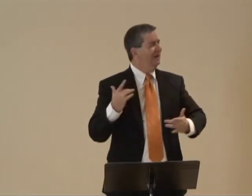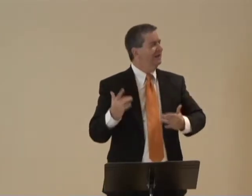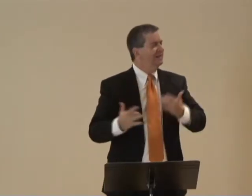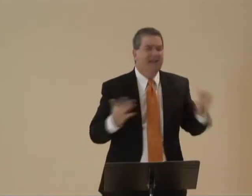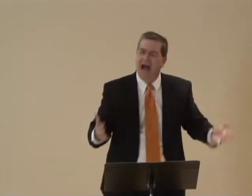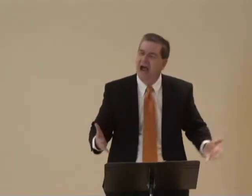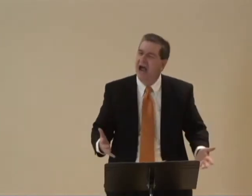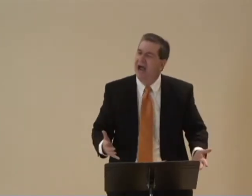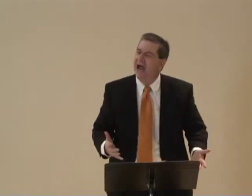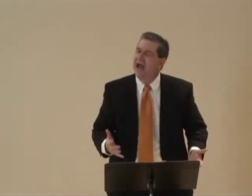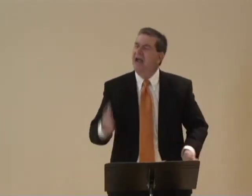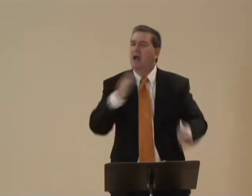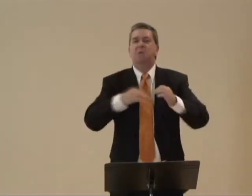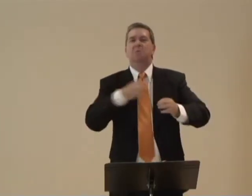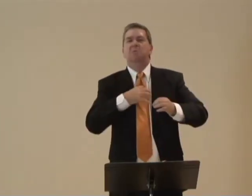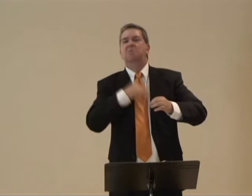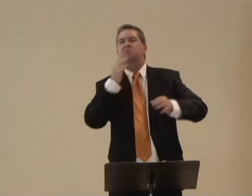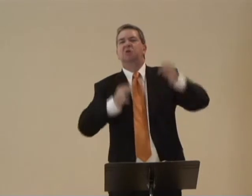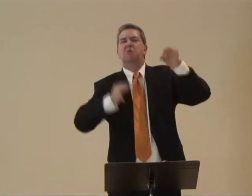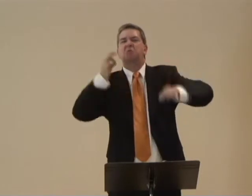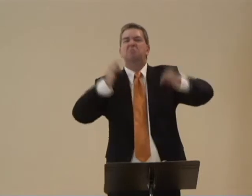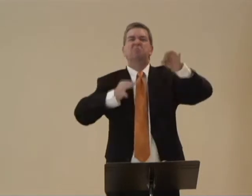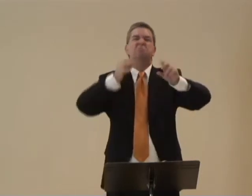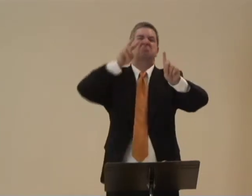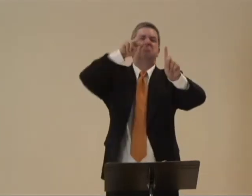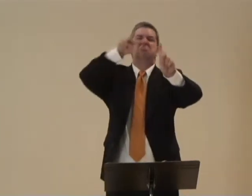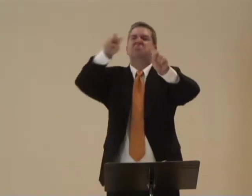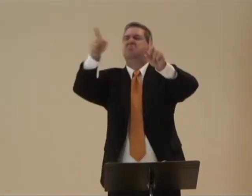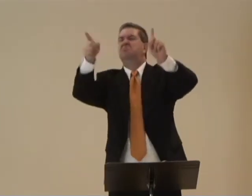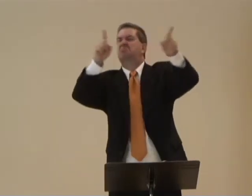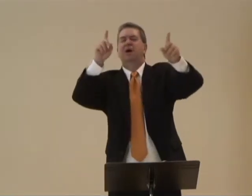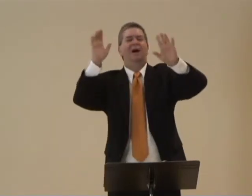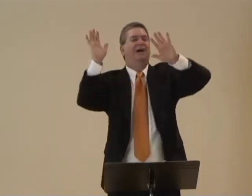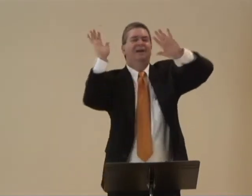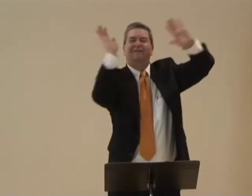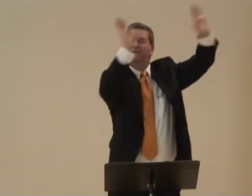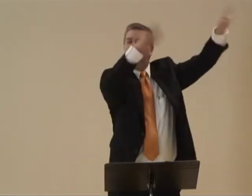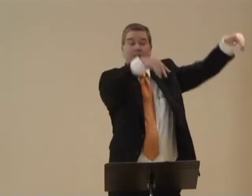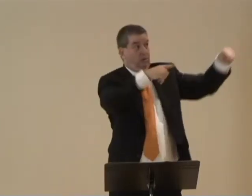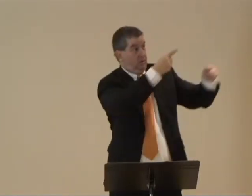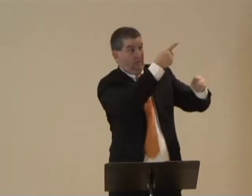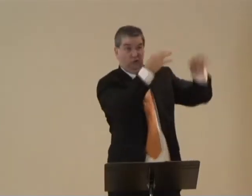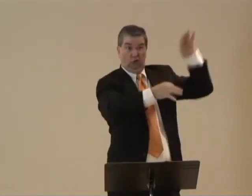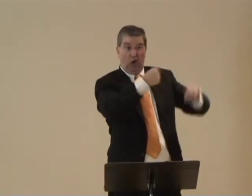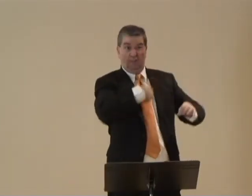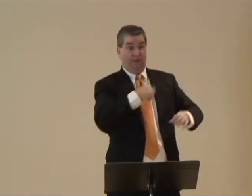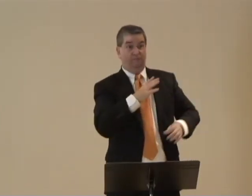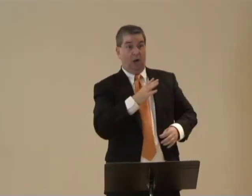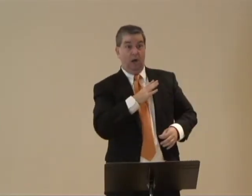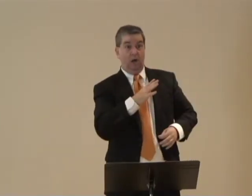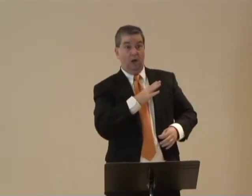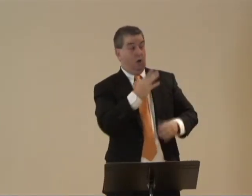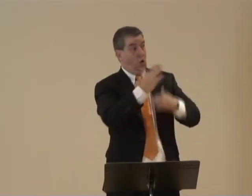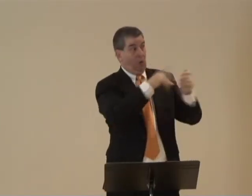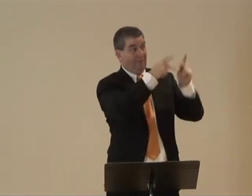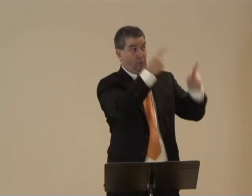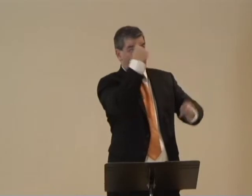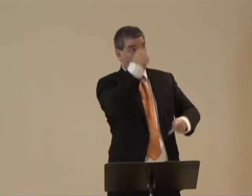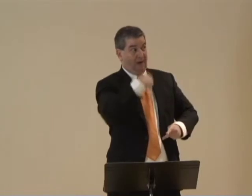It is so exciting. You know, some people would look at us and they had negative attitudes and they judged